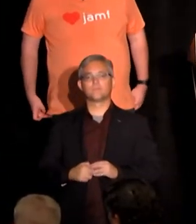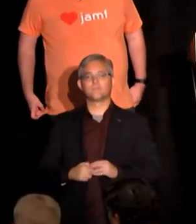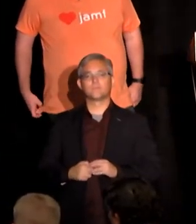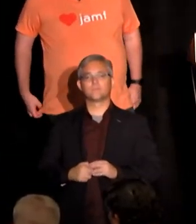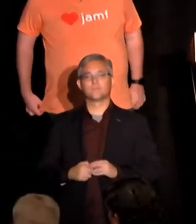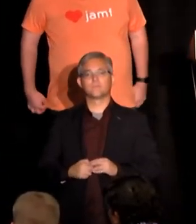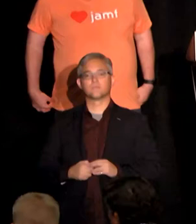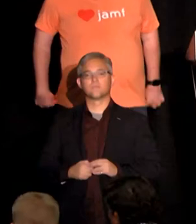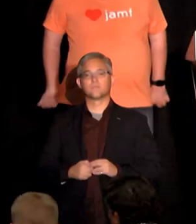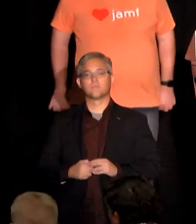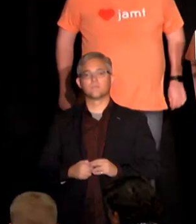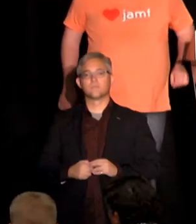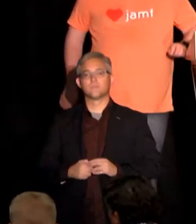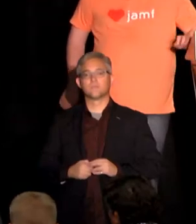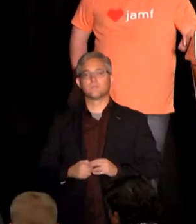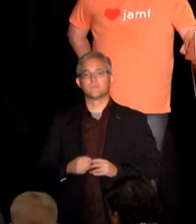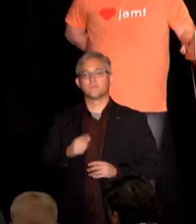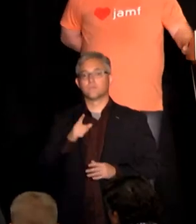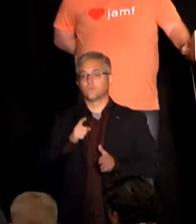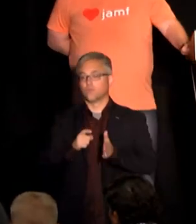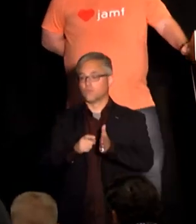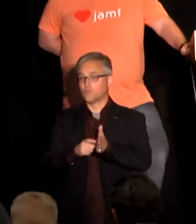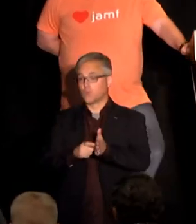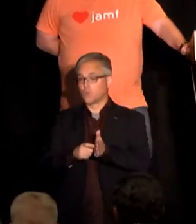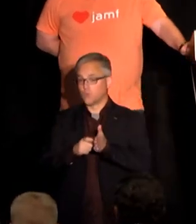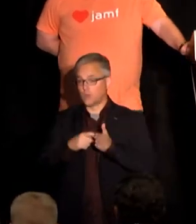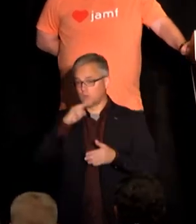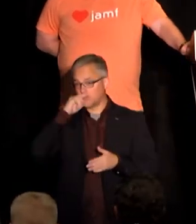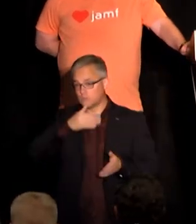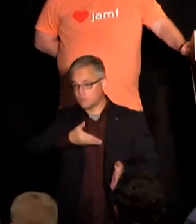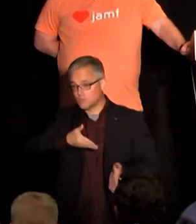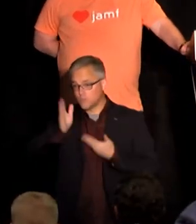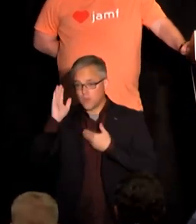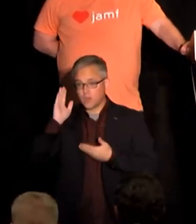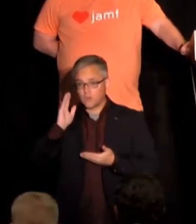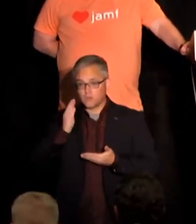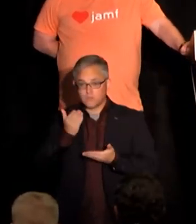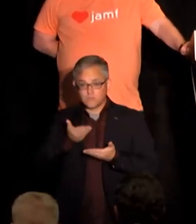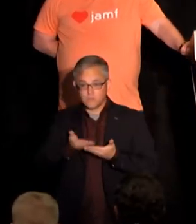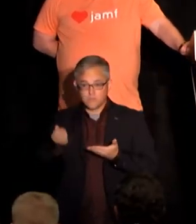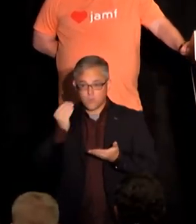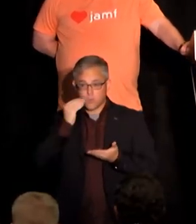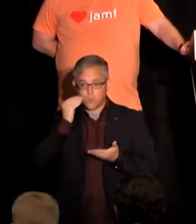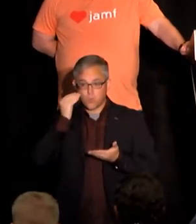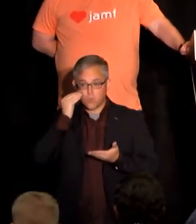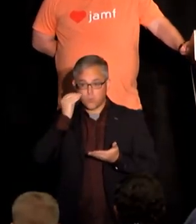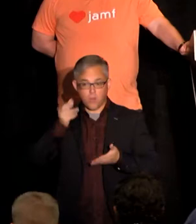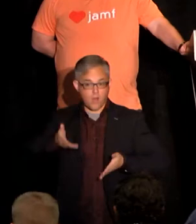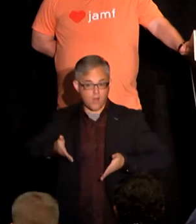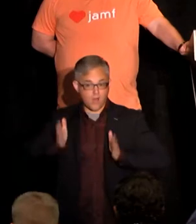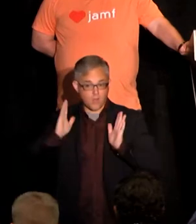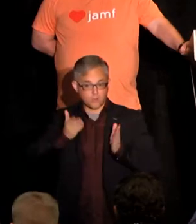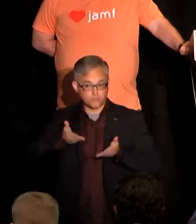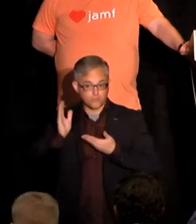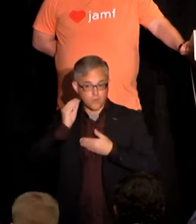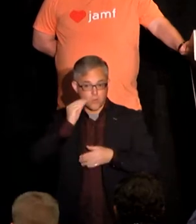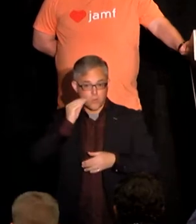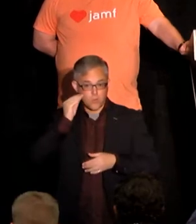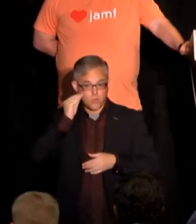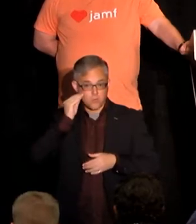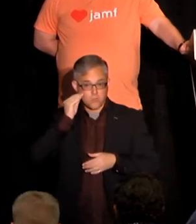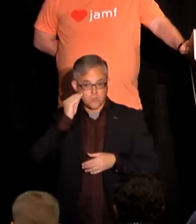home? Do you allow them to be taken home? And if you just allow them to be taken home, I assume then you have